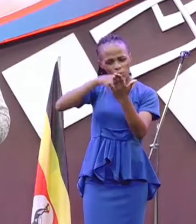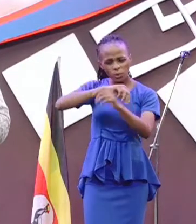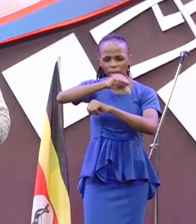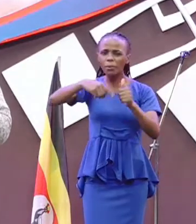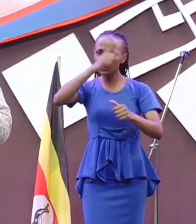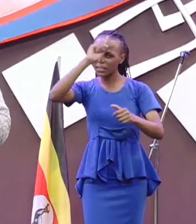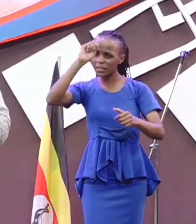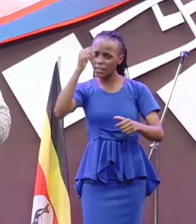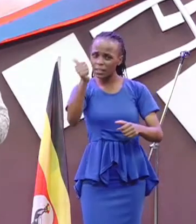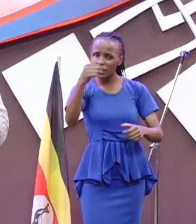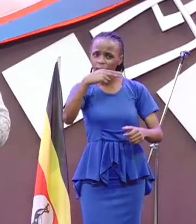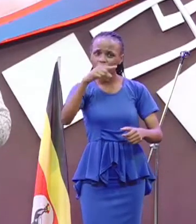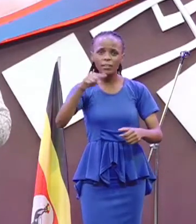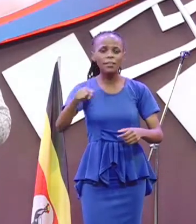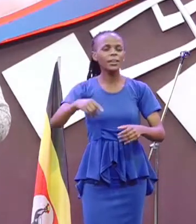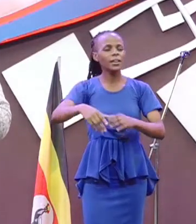If you read about